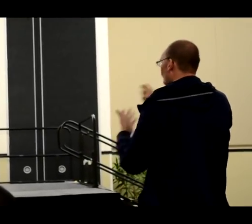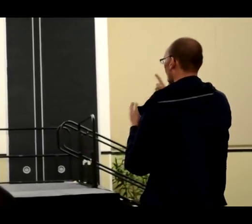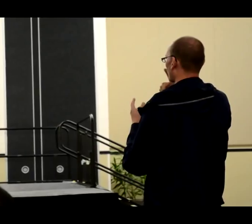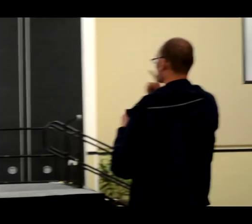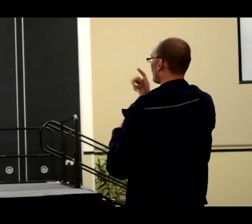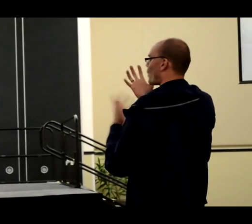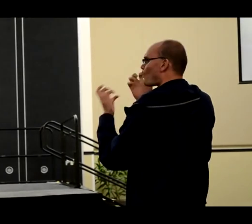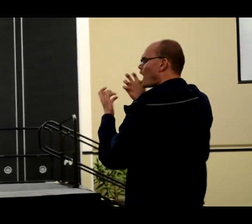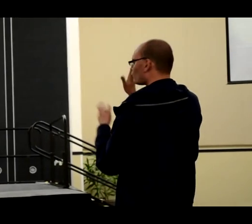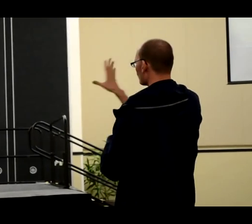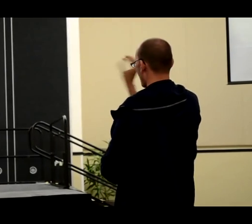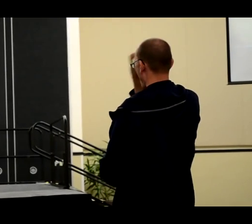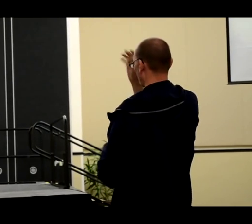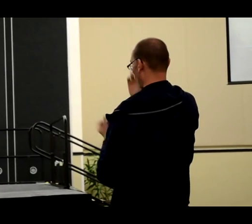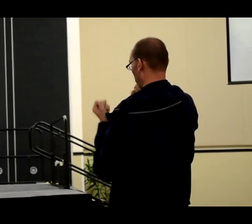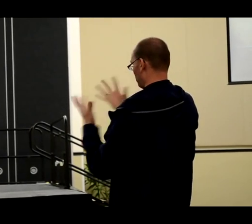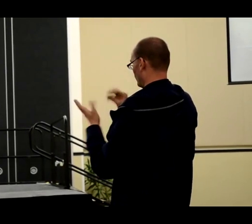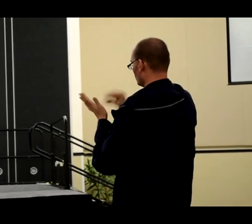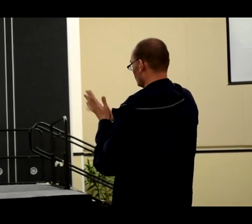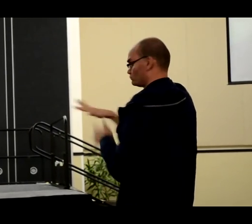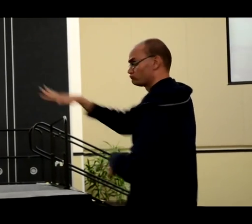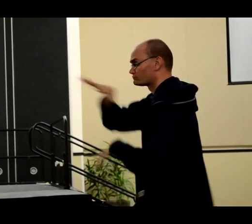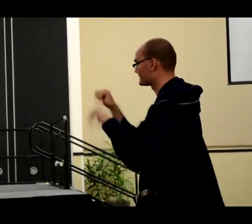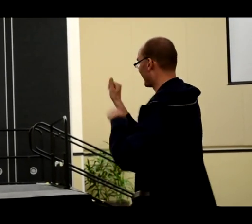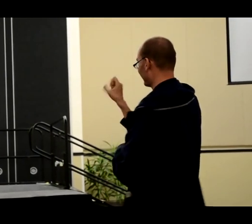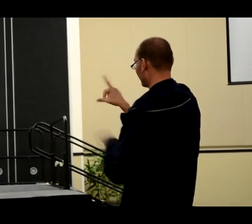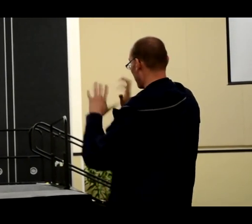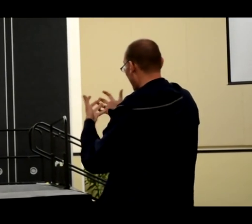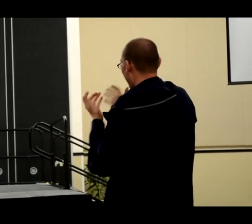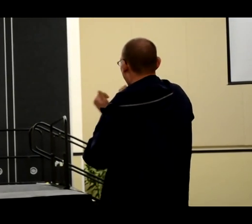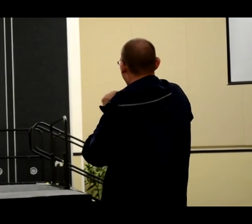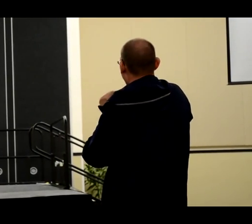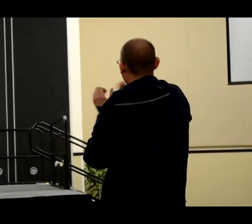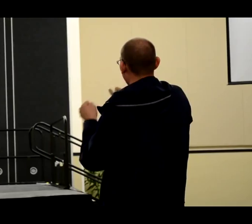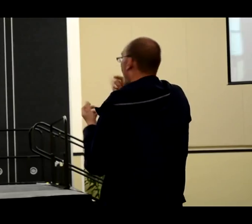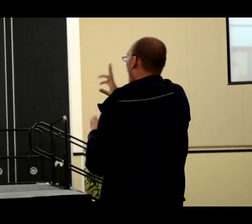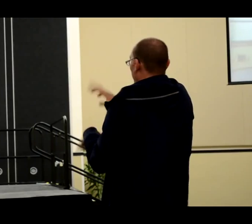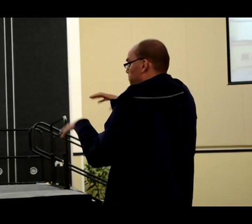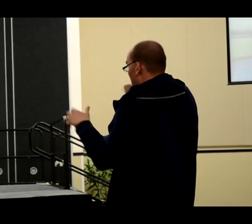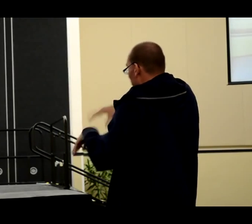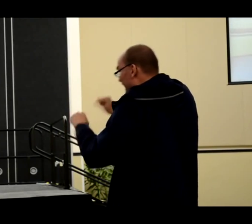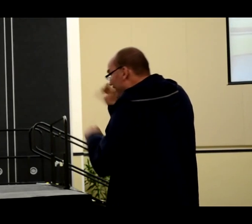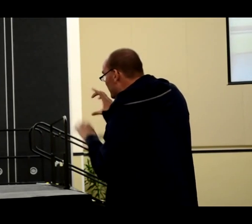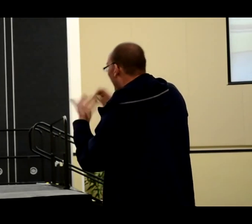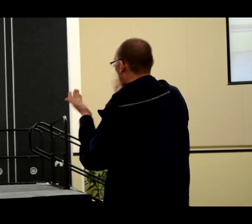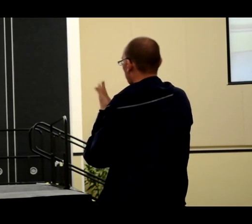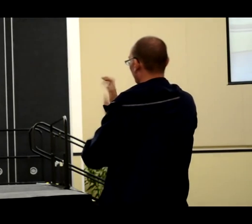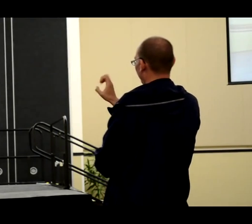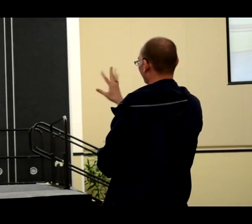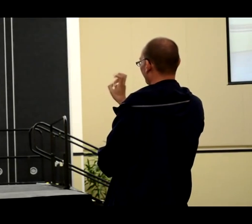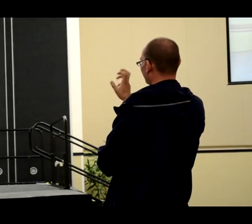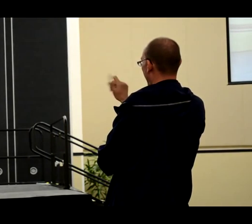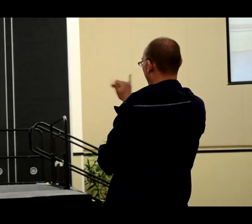line. Thank you for coming to UCF. We want your opinion. Many students. students here taking ASL?